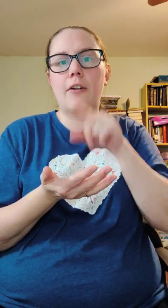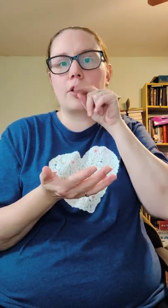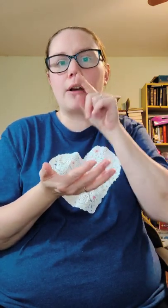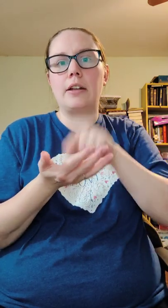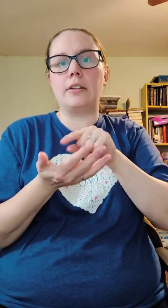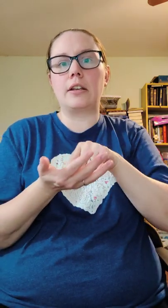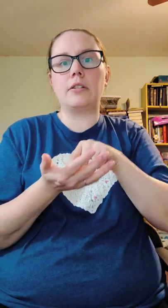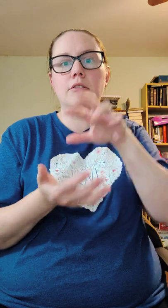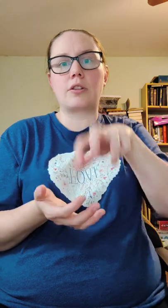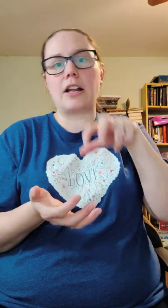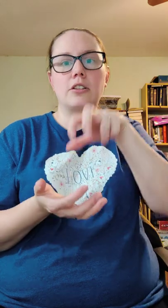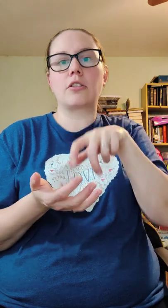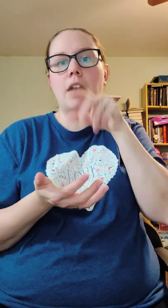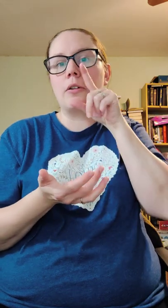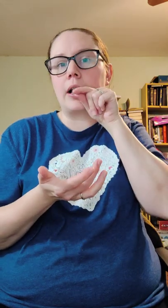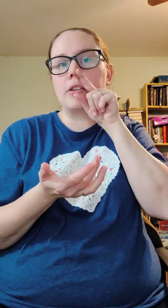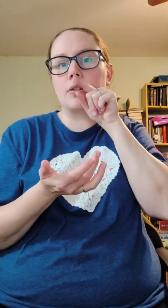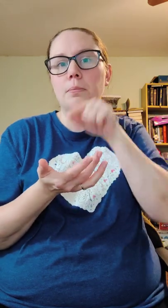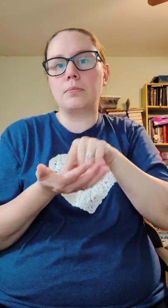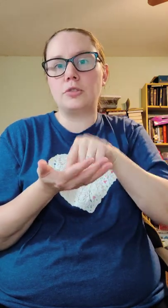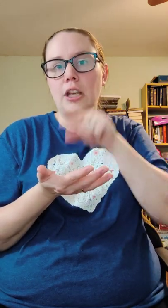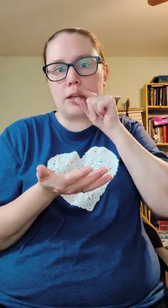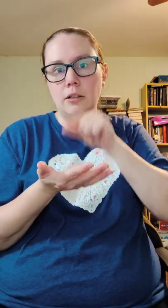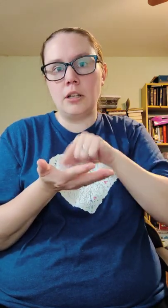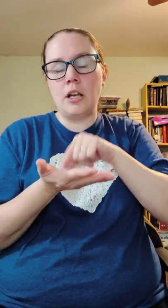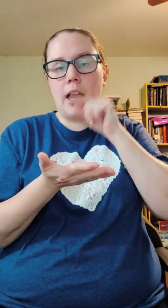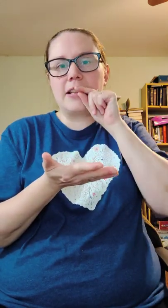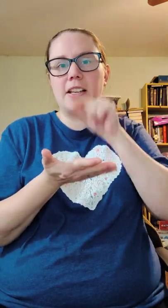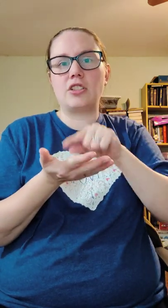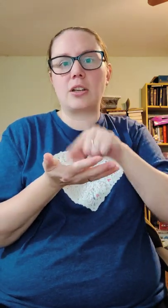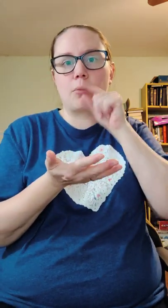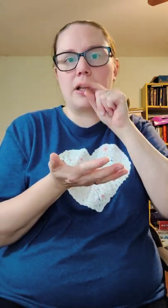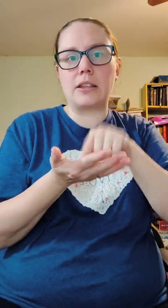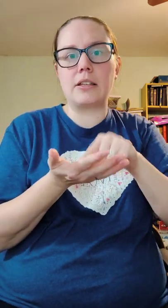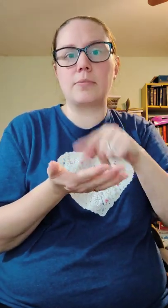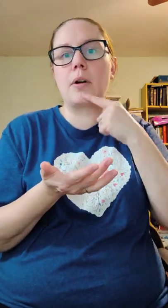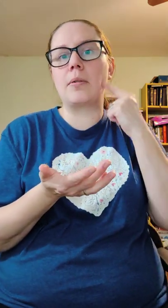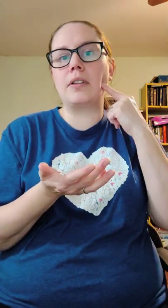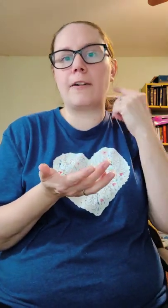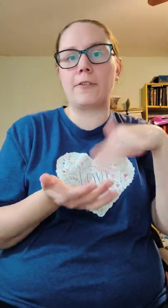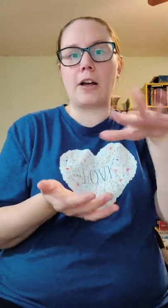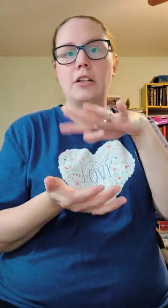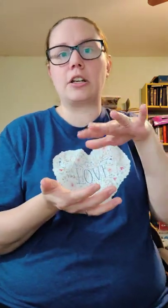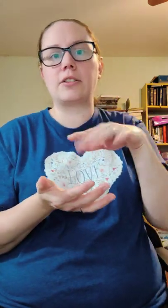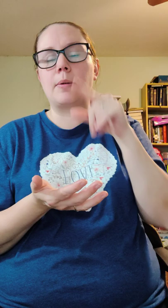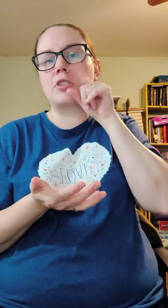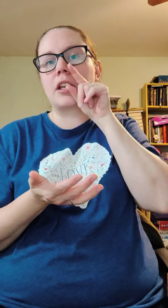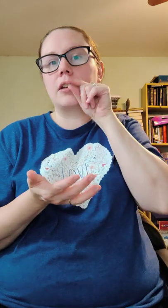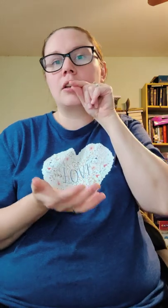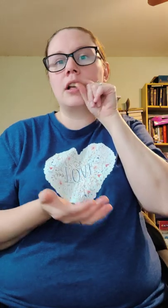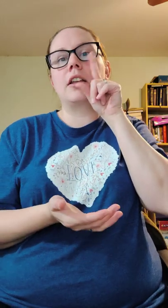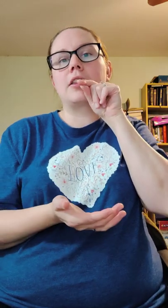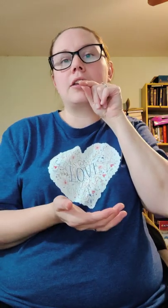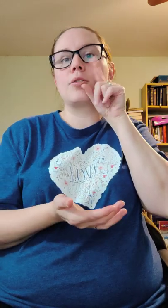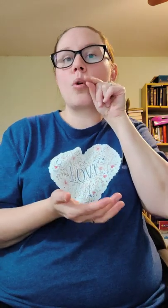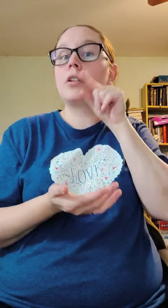off the ground and dig scratch in the ground, right? So, chicken. I sign chicken more like this. I'm deaf around here, sign chicken like this, or